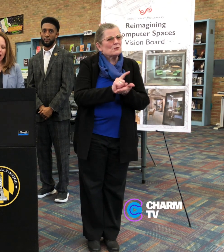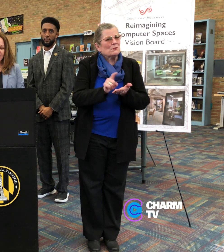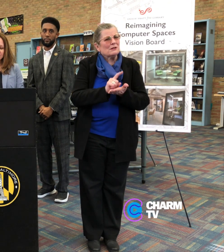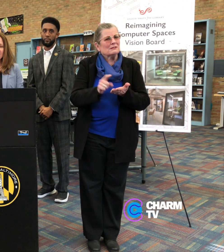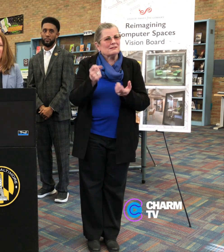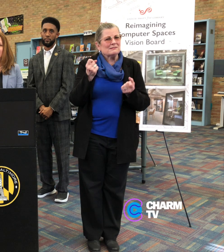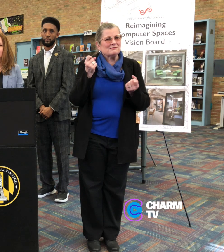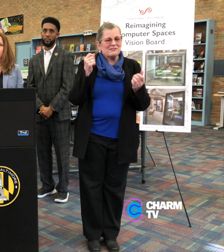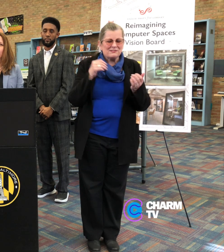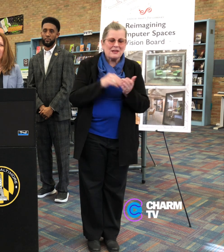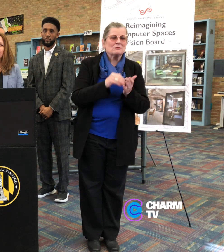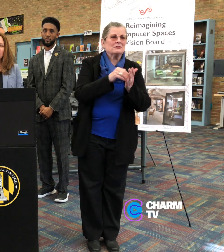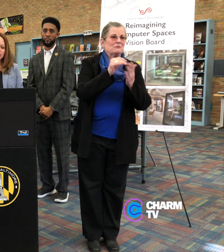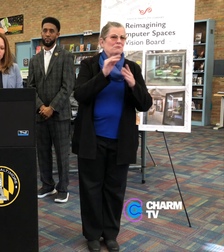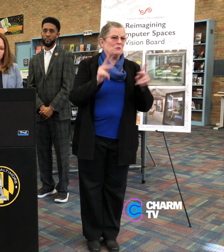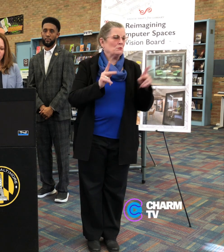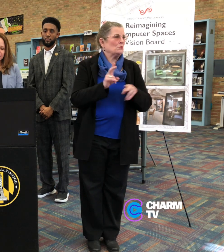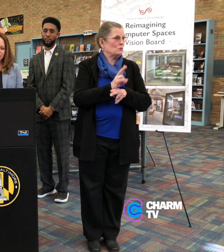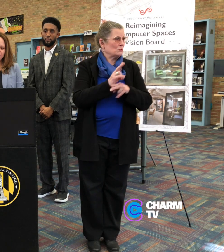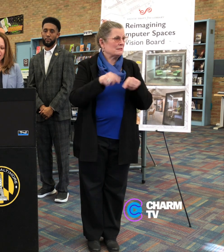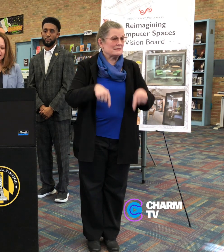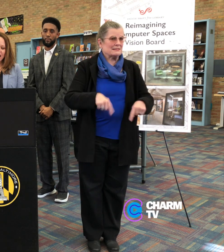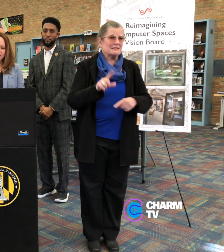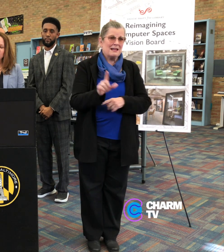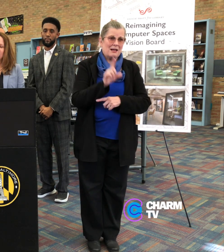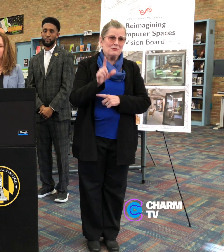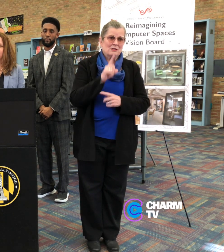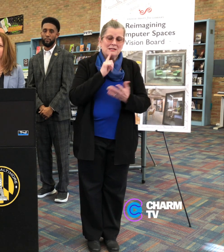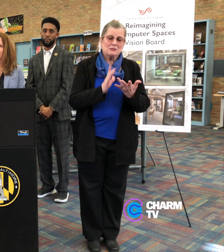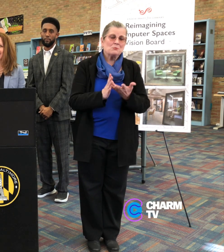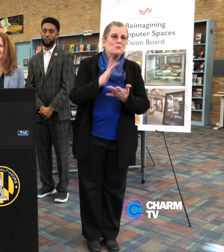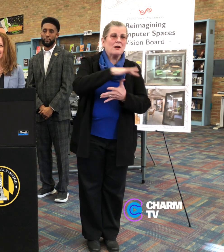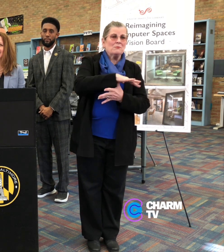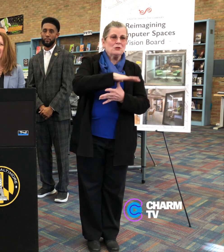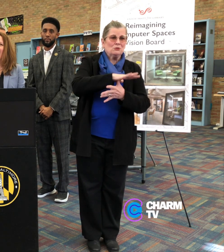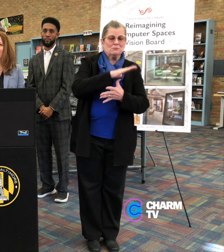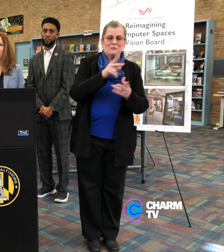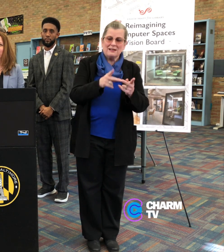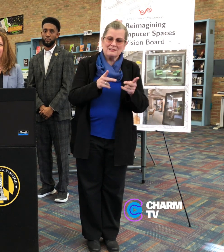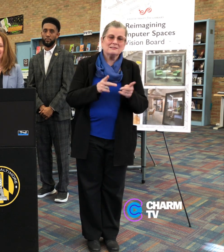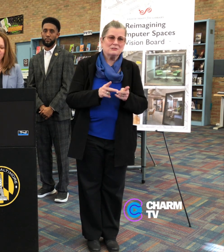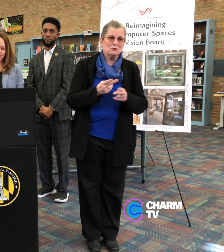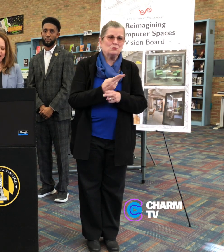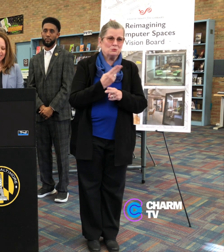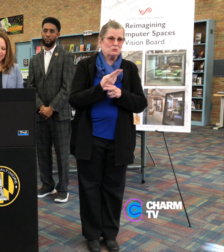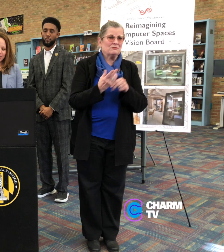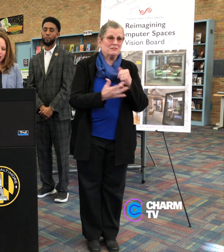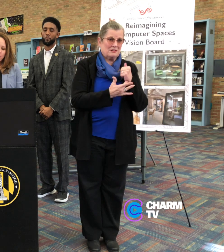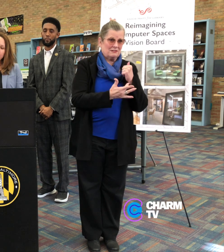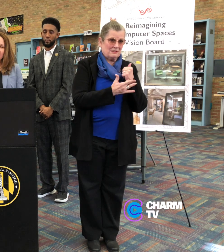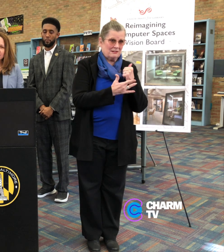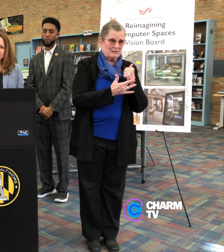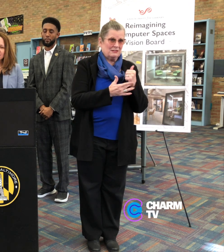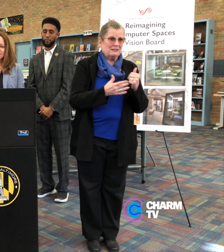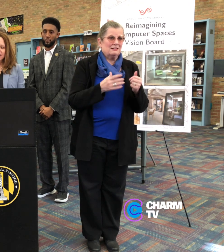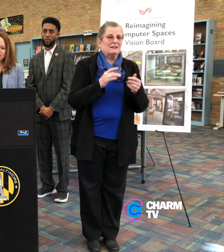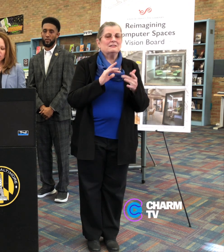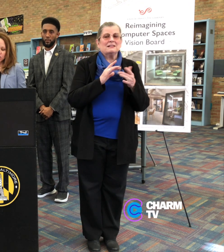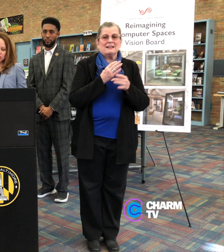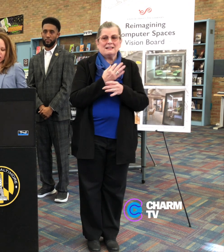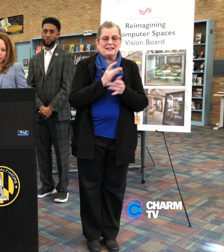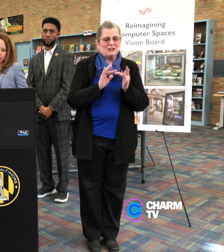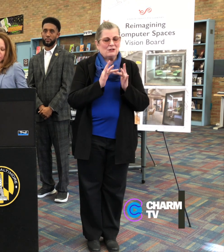to the Pratt as their primary source of technology for devices and free internet. But